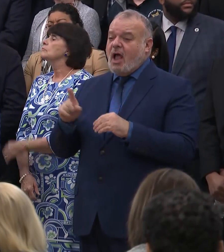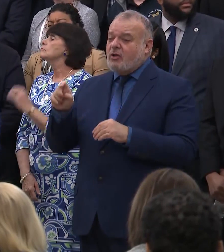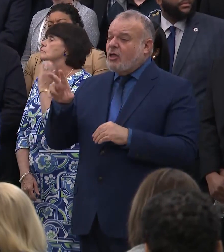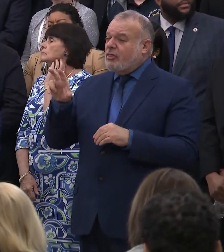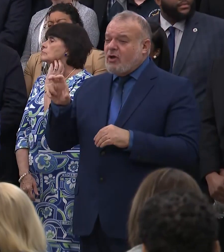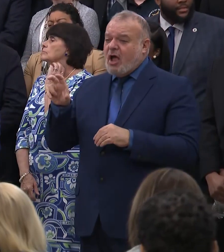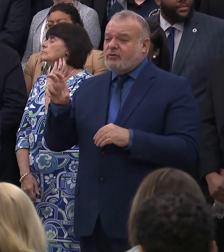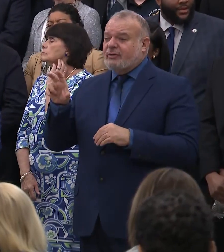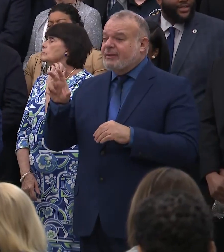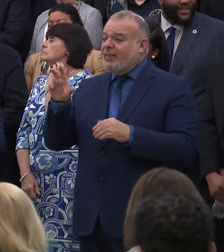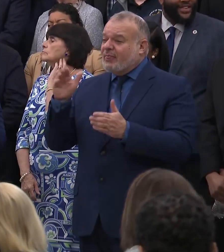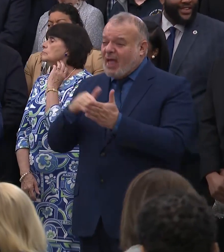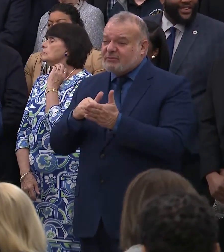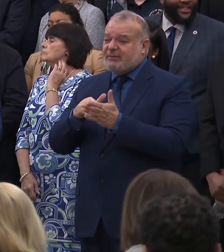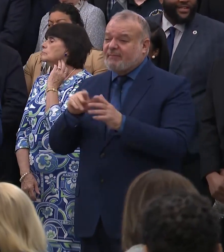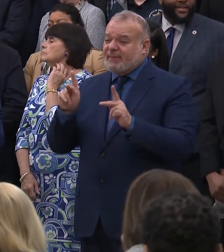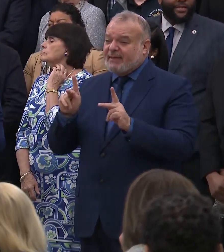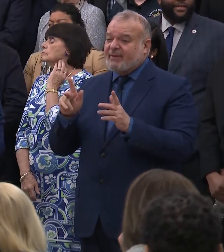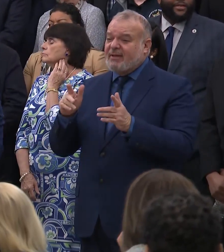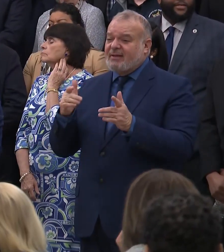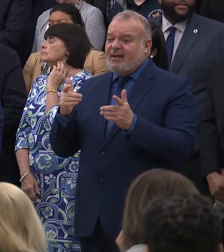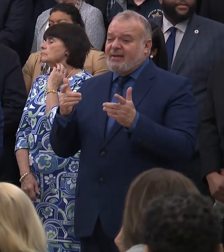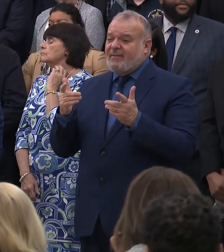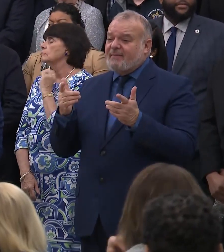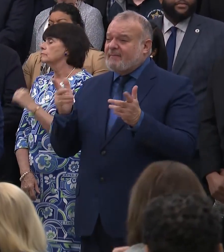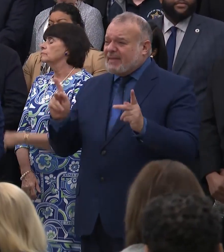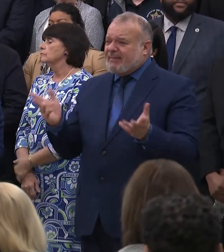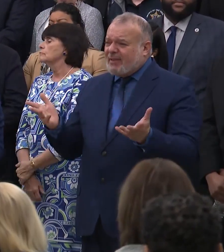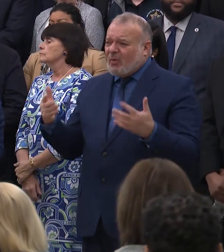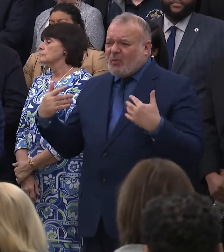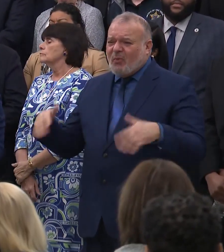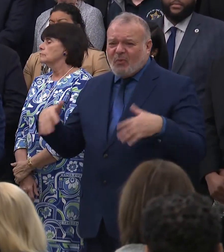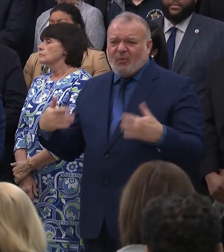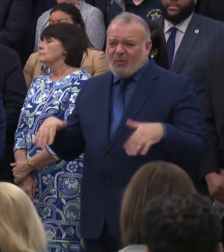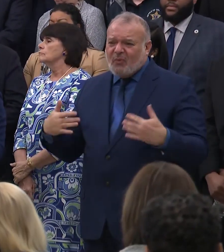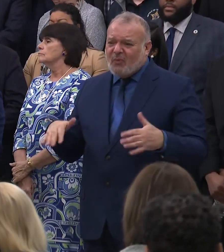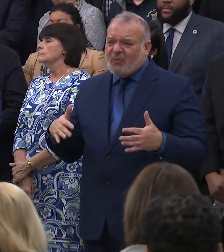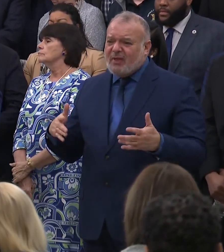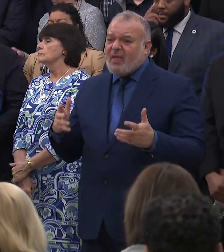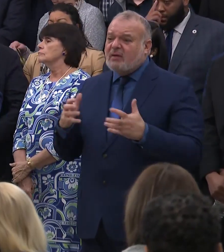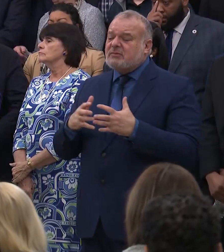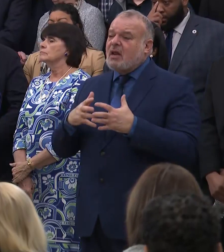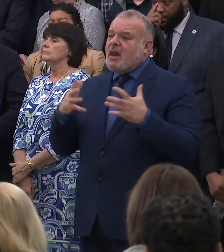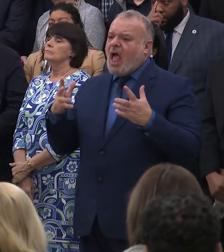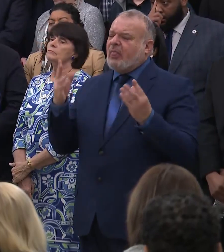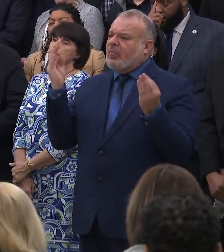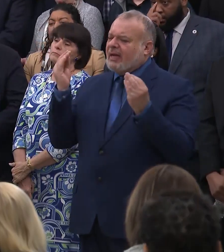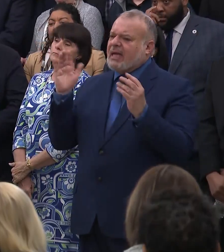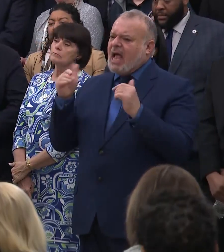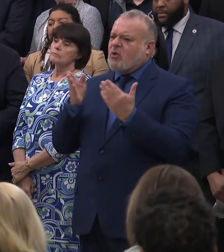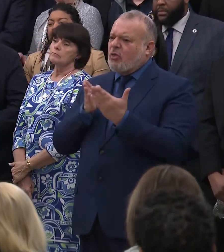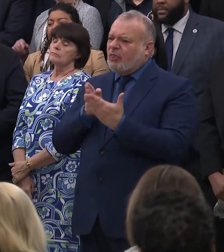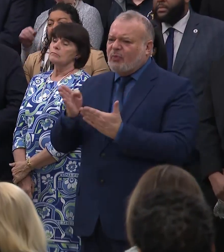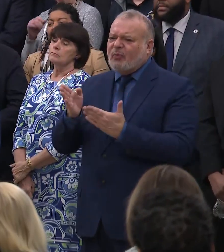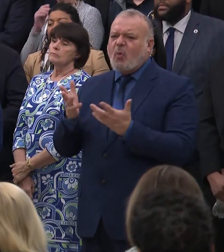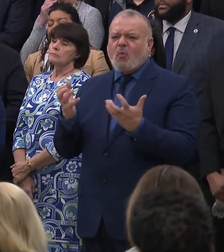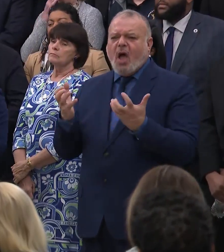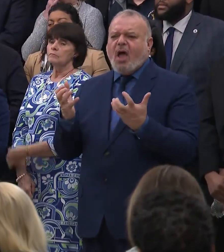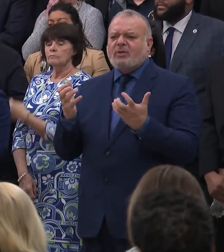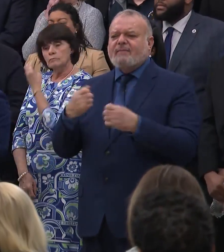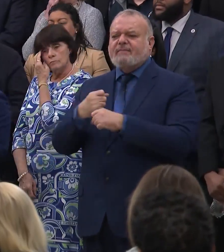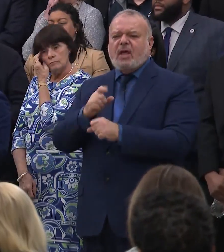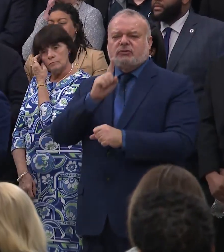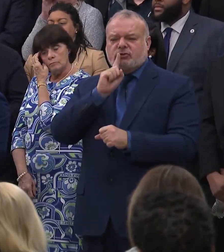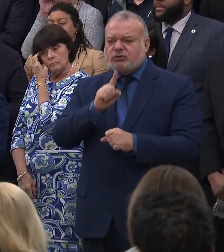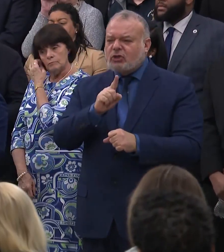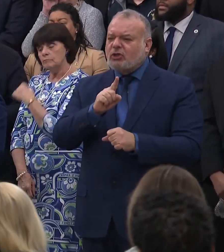of convictions. So it's a lot to sort of think through and to make sure that we are ready and operationalized should